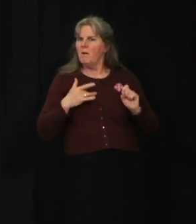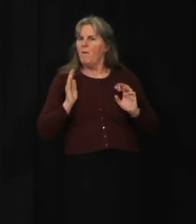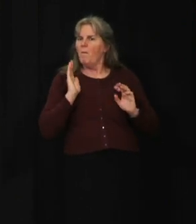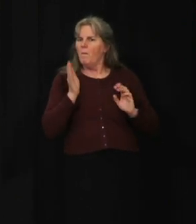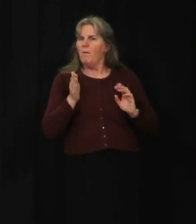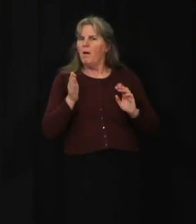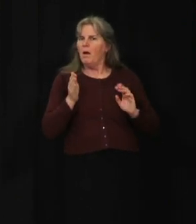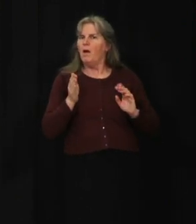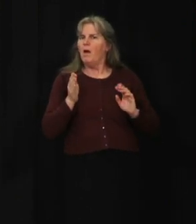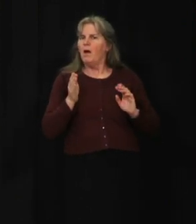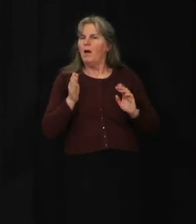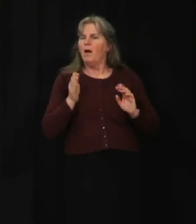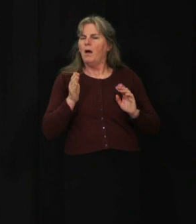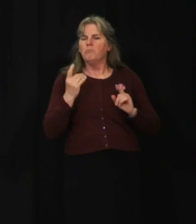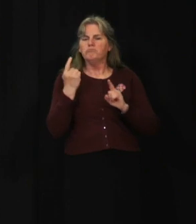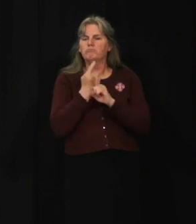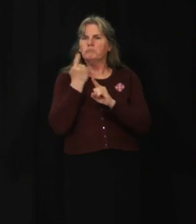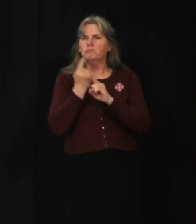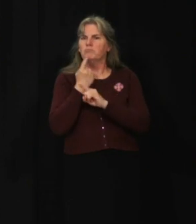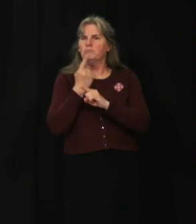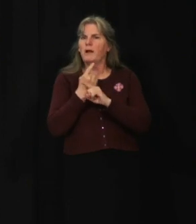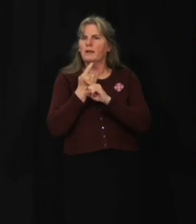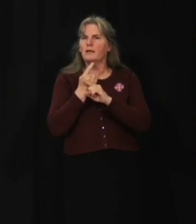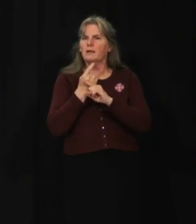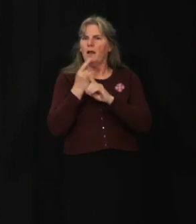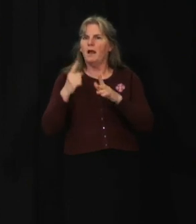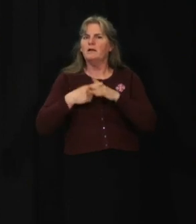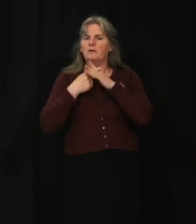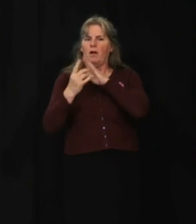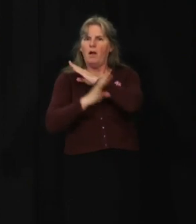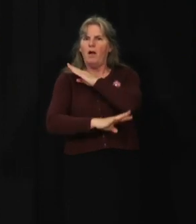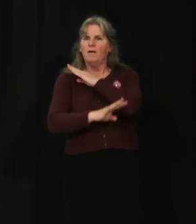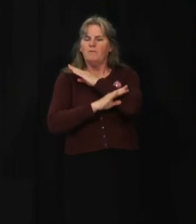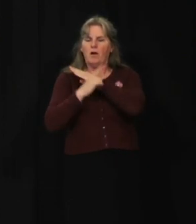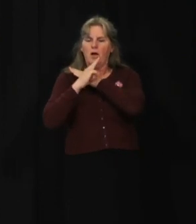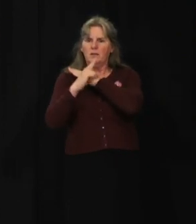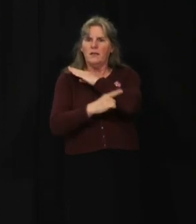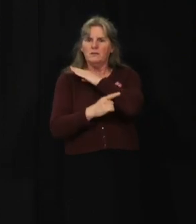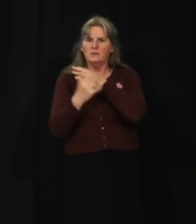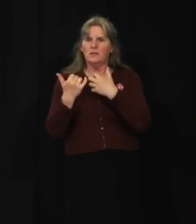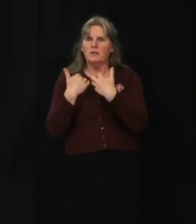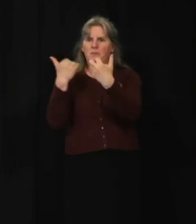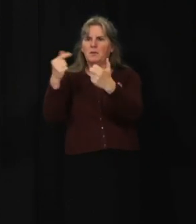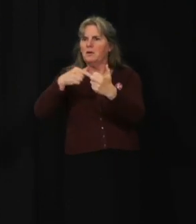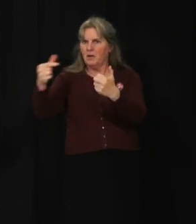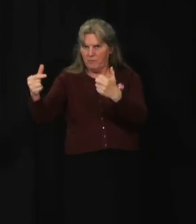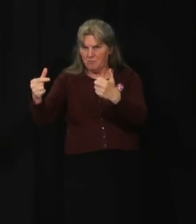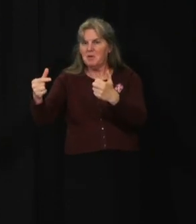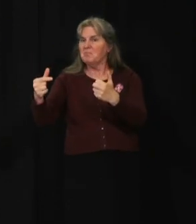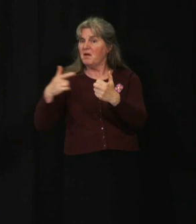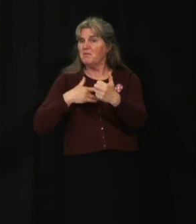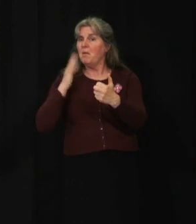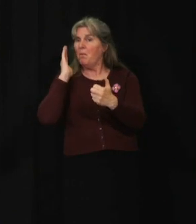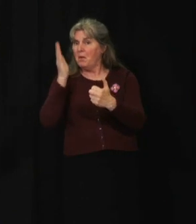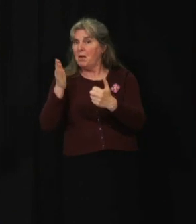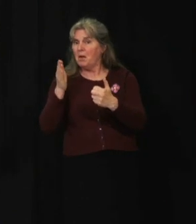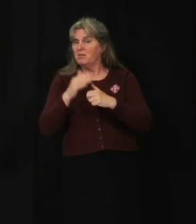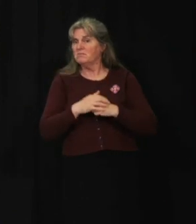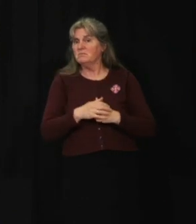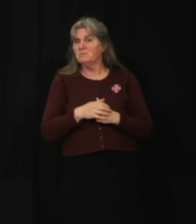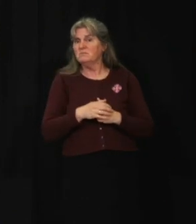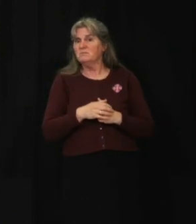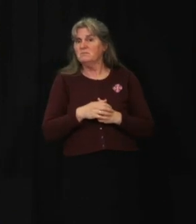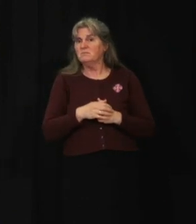there are regular dates for our fall session, and we hope that COVID does not interfere with that. But I